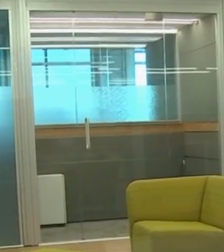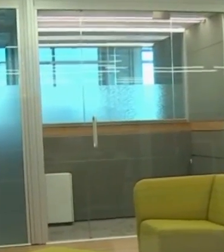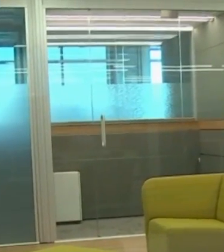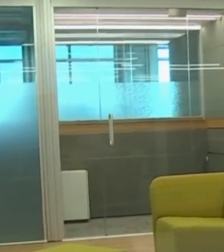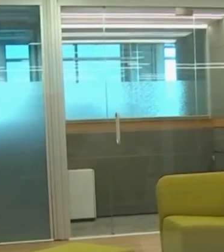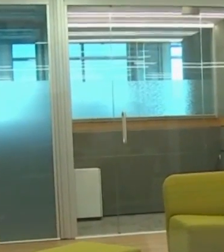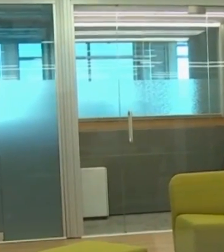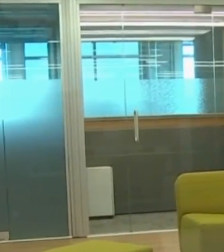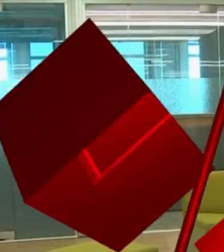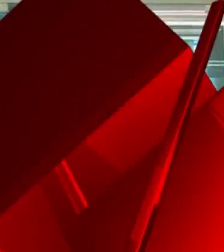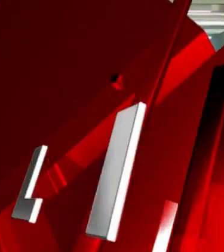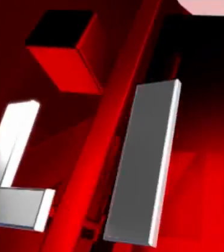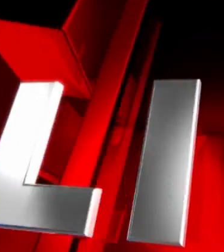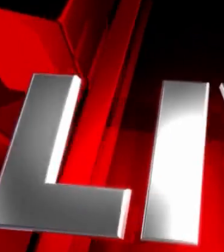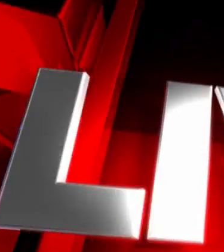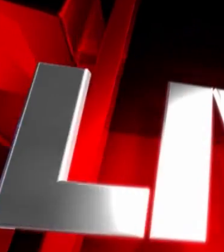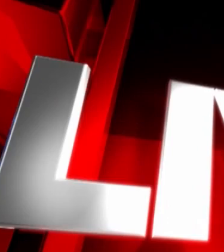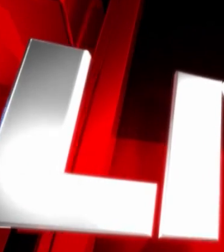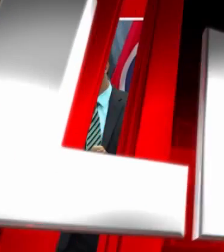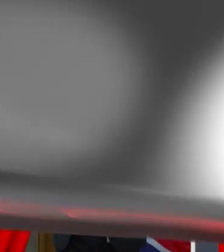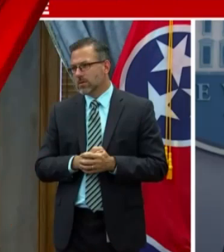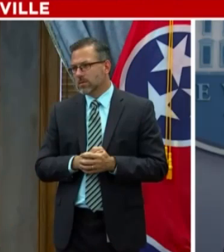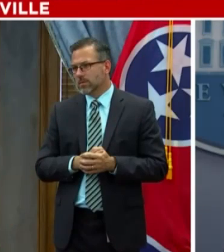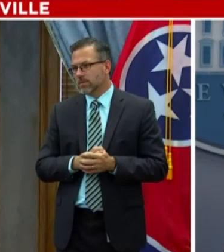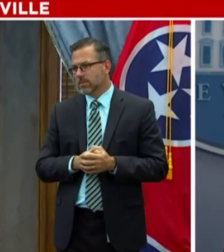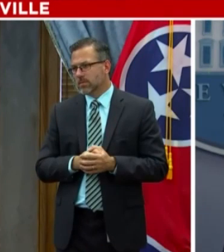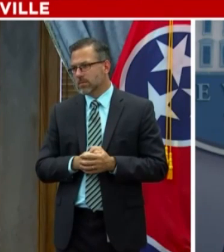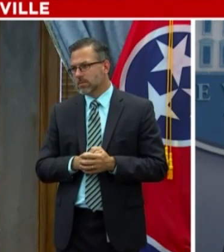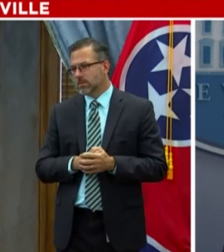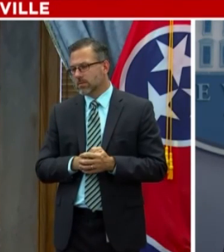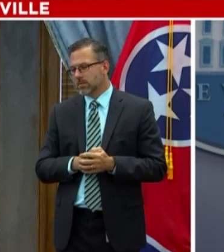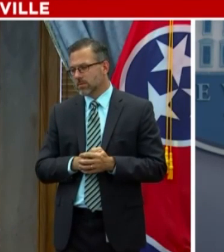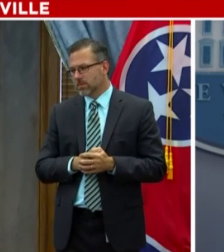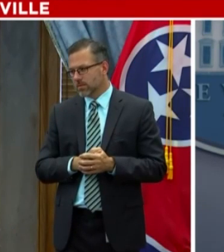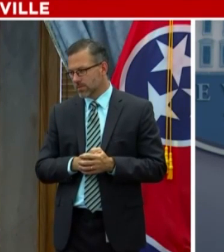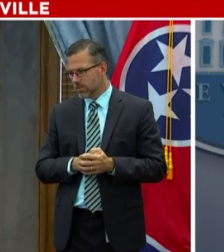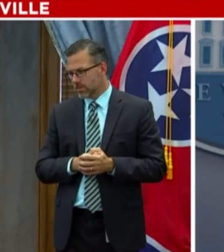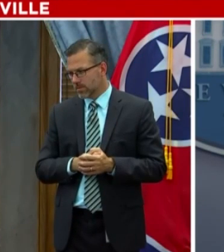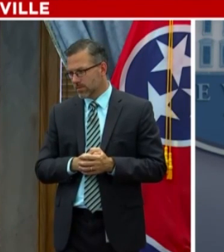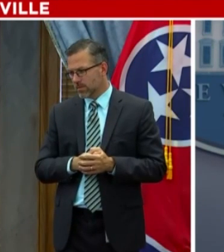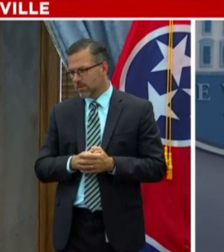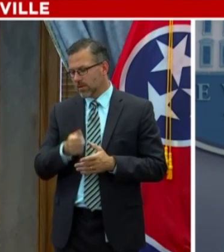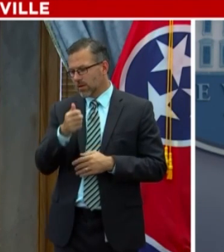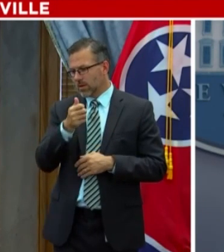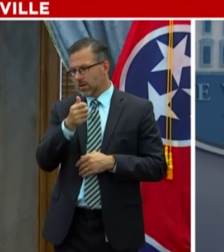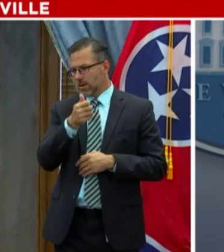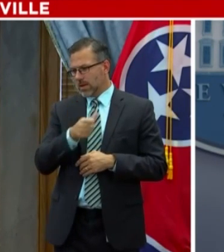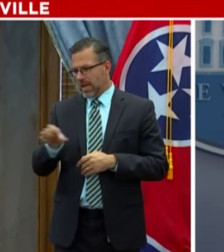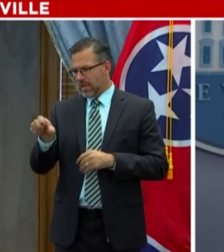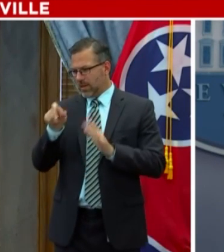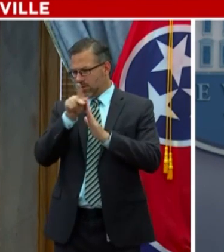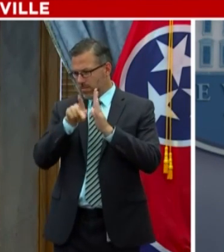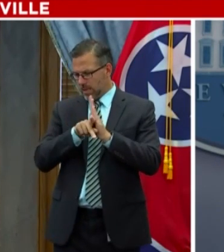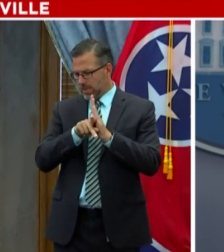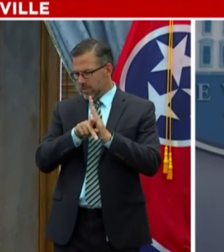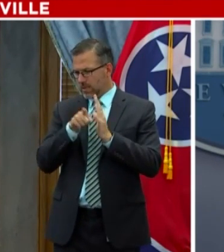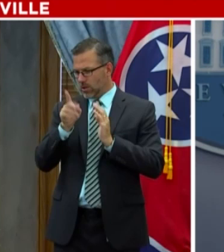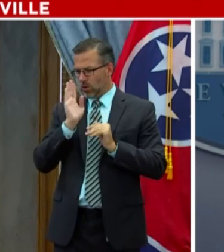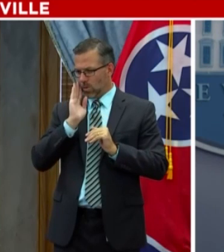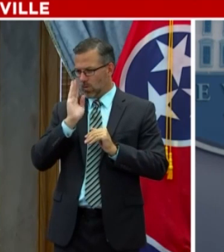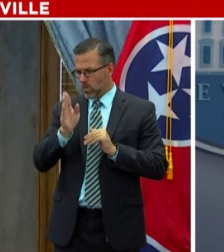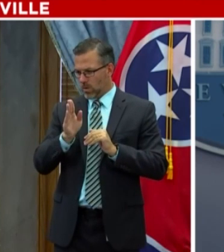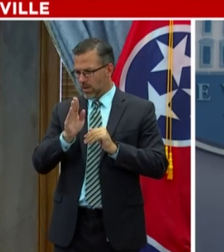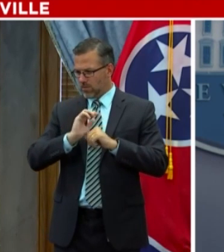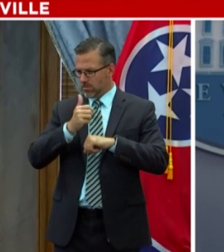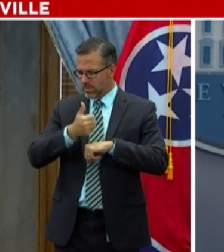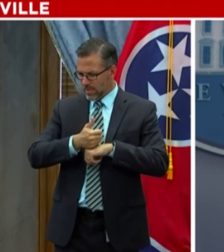moment. All right, and as a reminder, right now, Governor Bill Lee and President Trump are both giving coronavirus updates. Right now, you can watch the